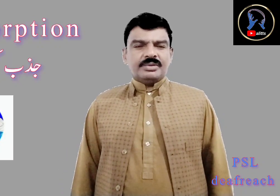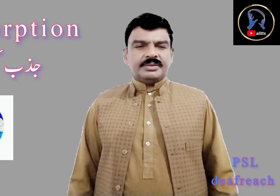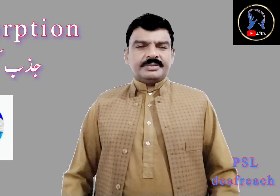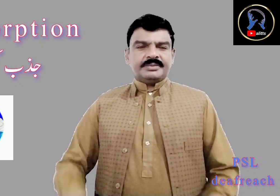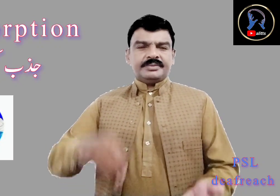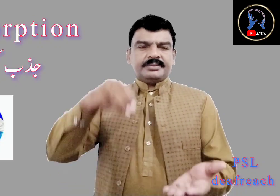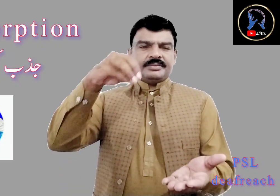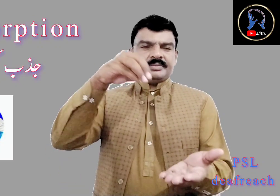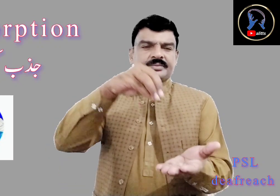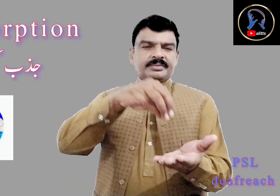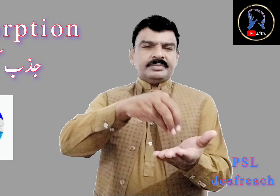absorb,